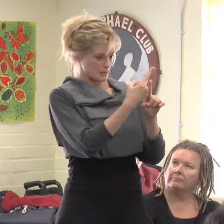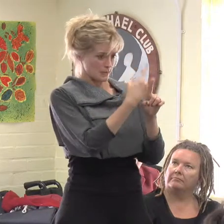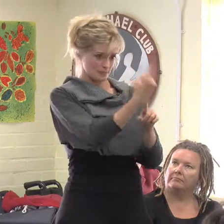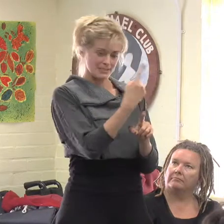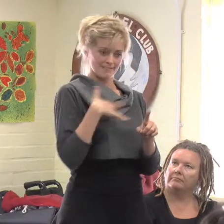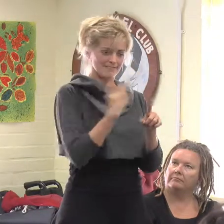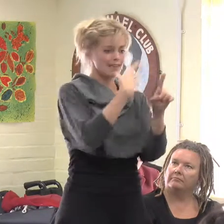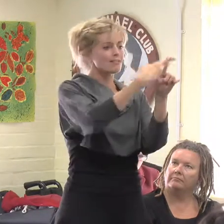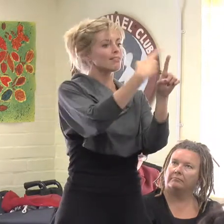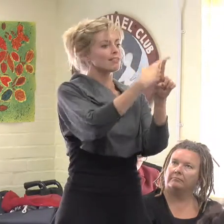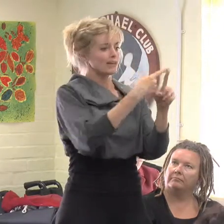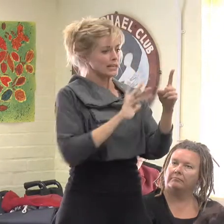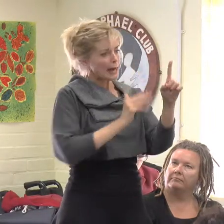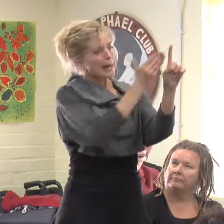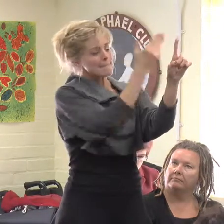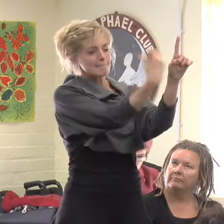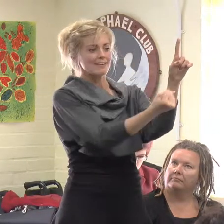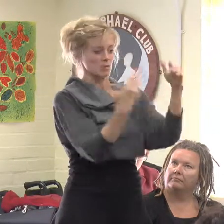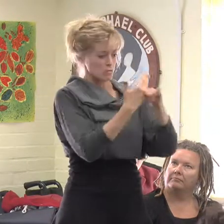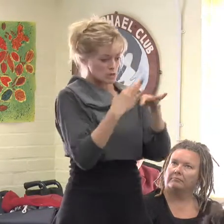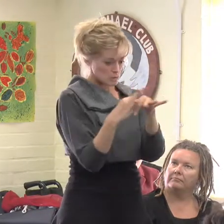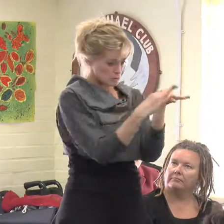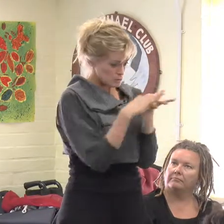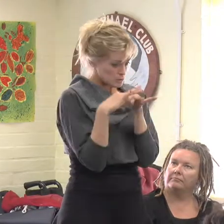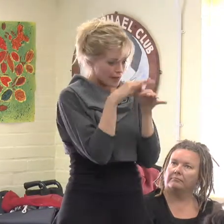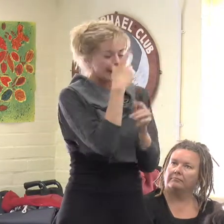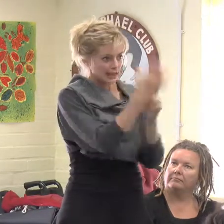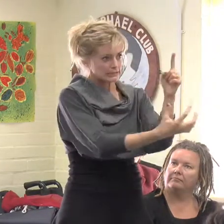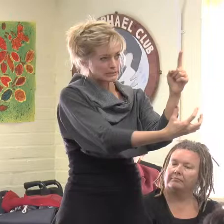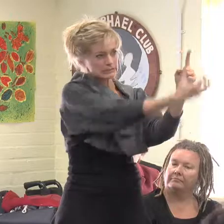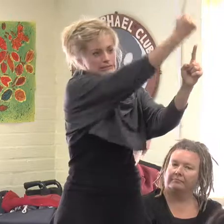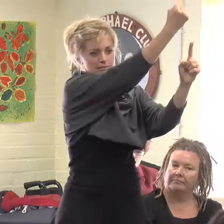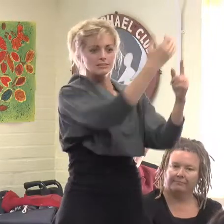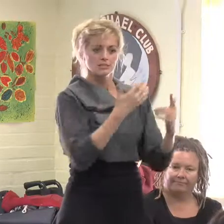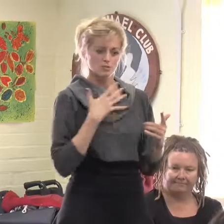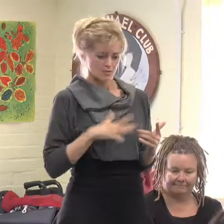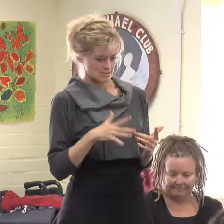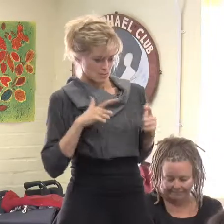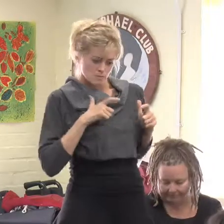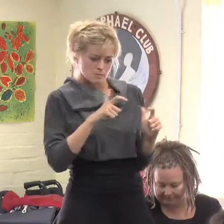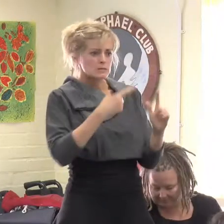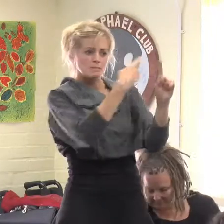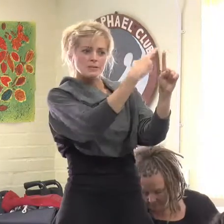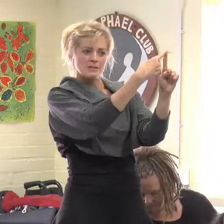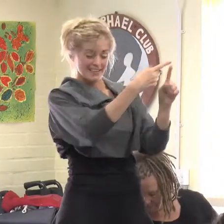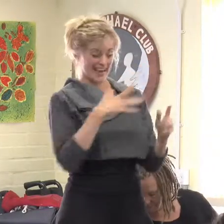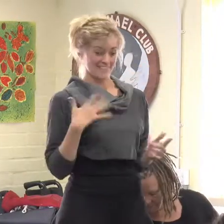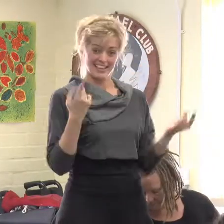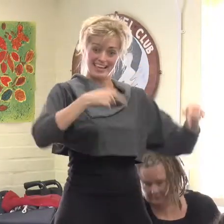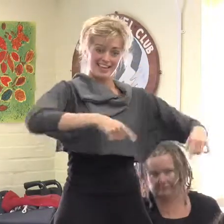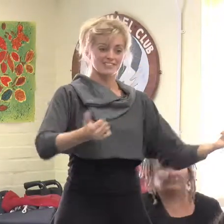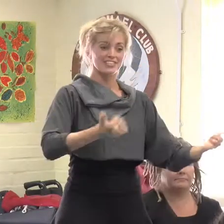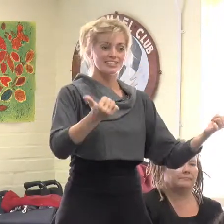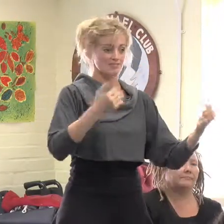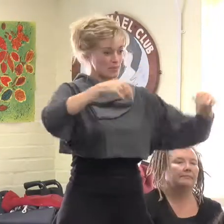and people come in and work alongside, it's amazing what can be done. We should never lose our optimism. And I suspect I'm going to go away feeling more cheered